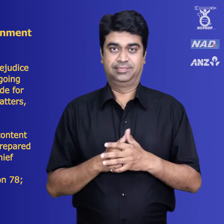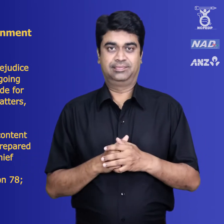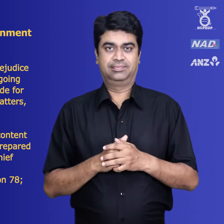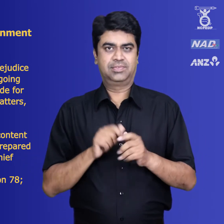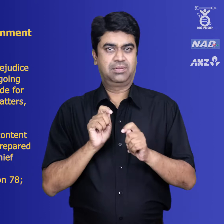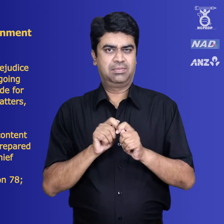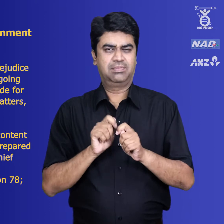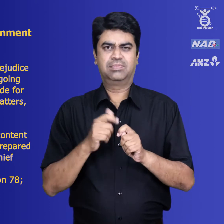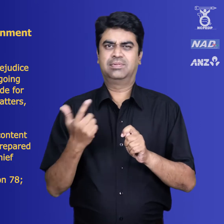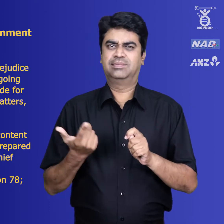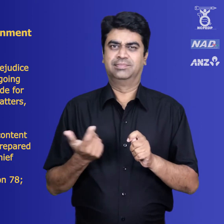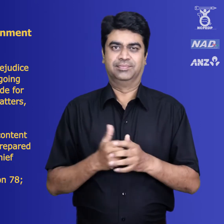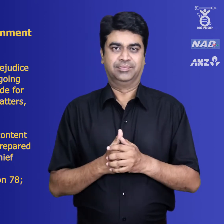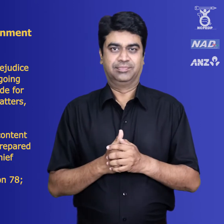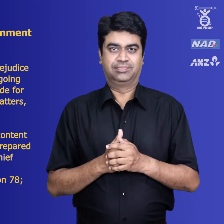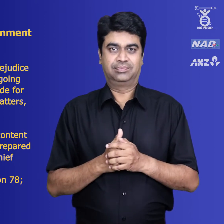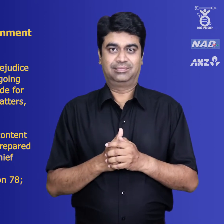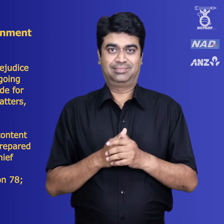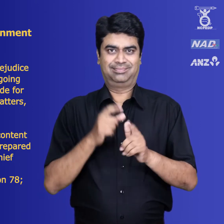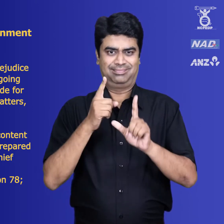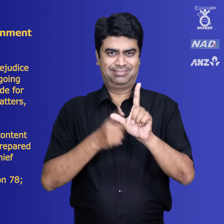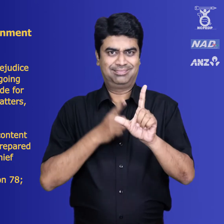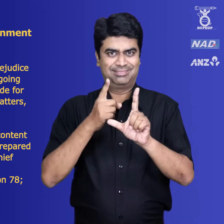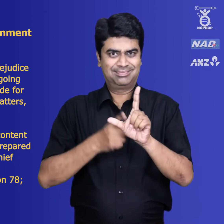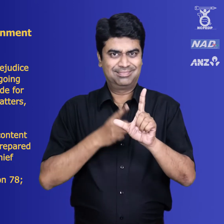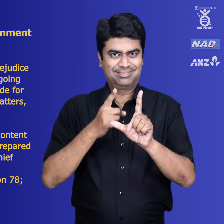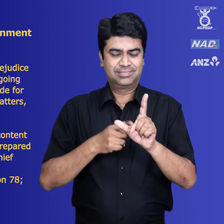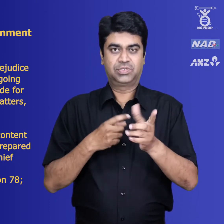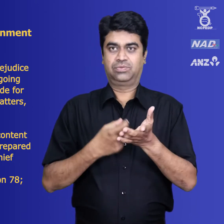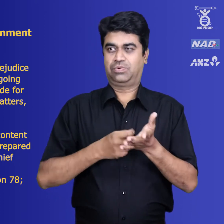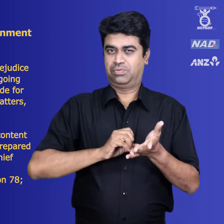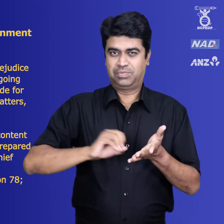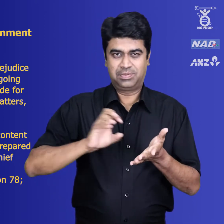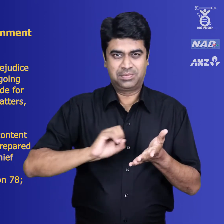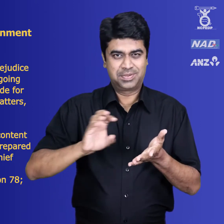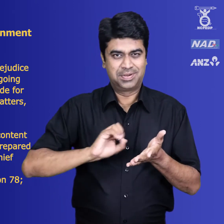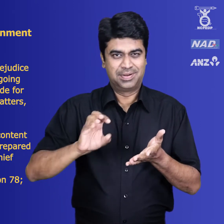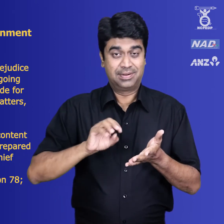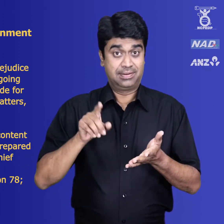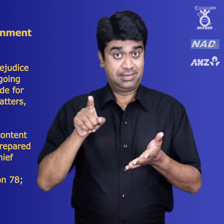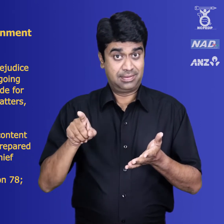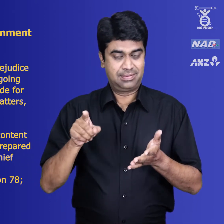Commissioner under subsection 3 of section 78.